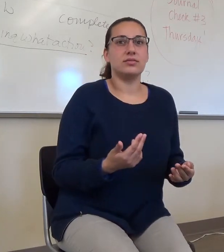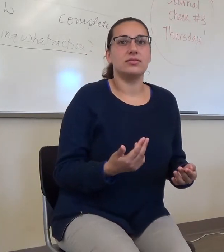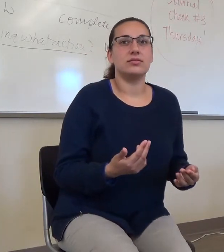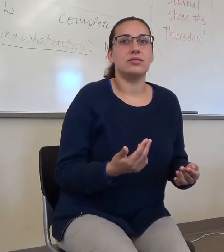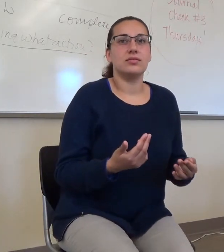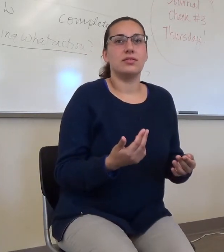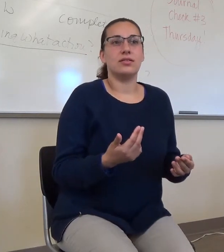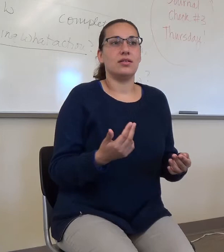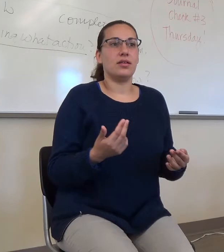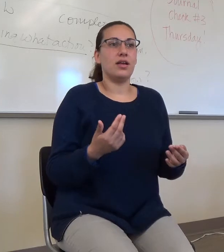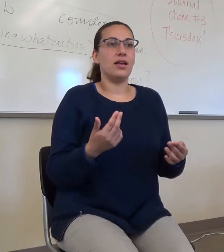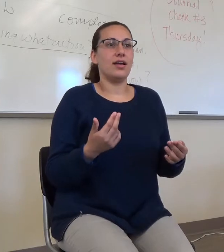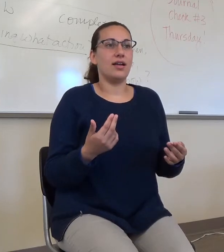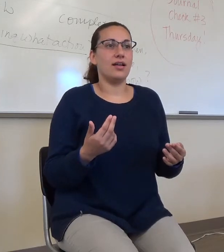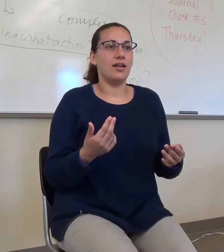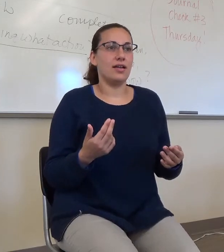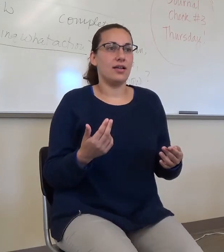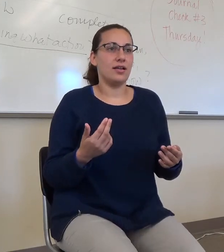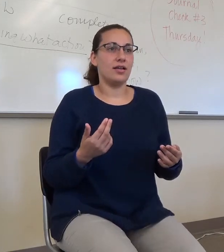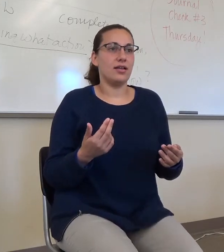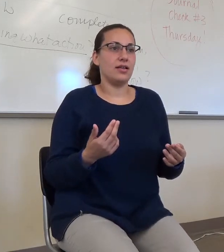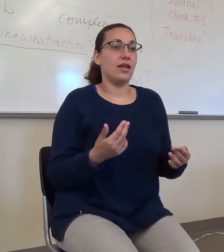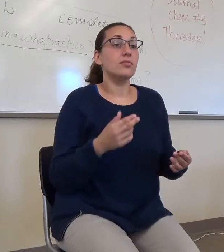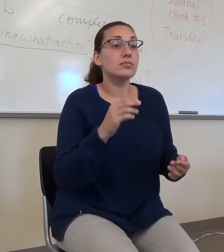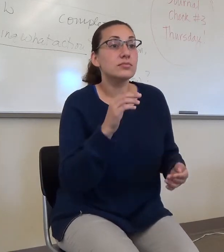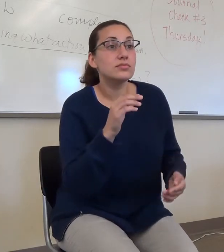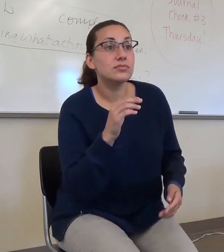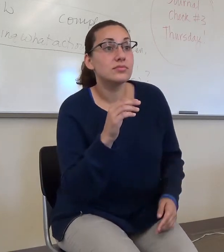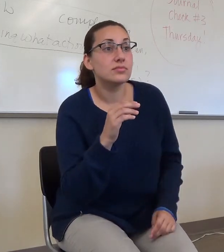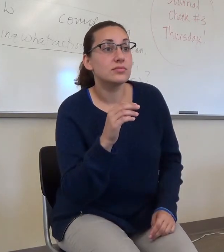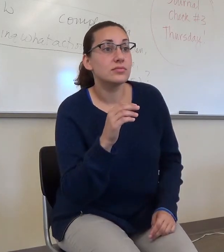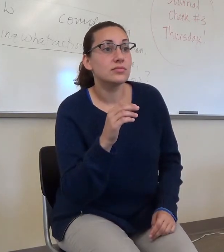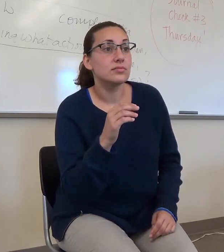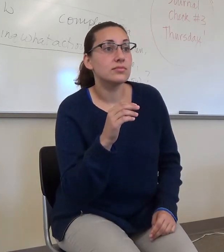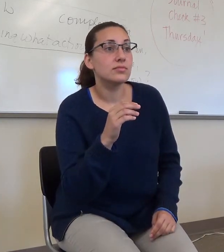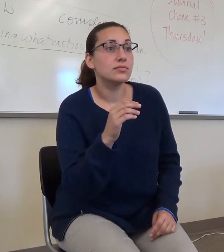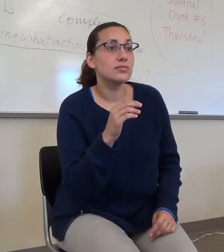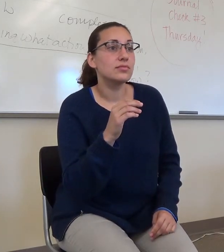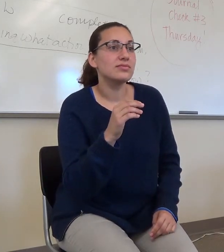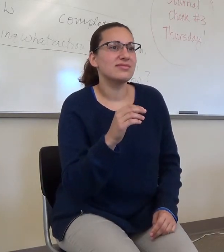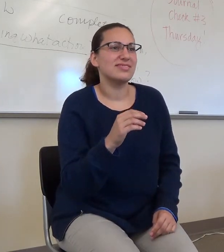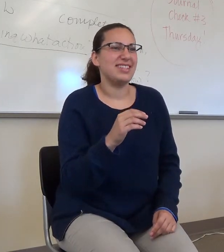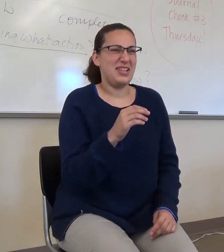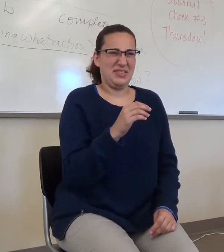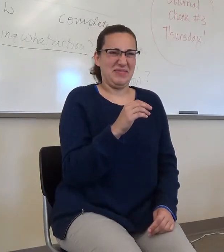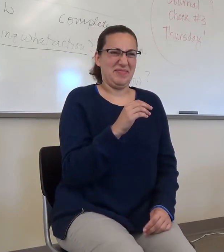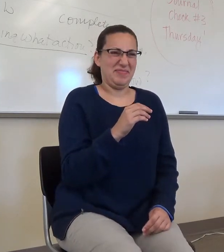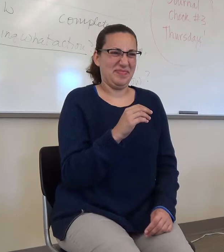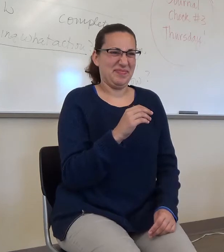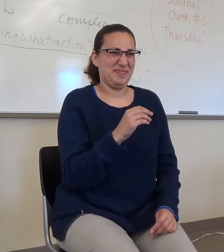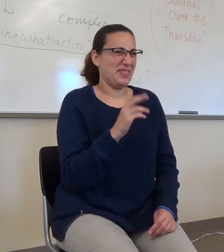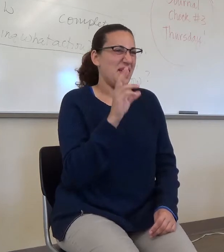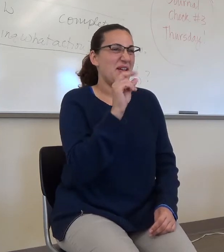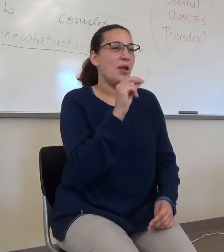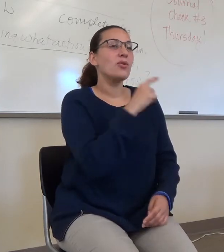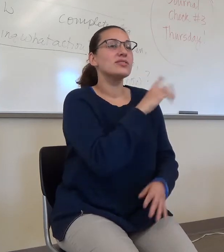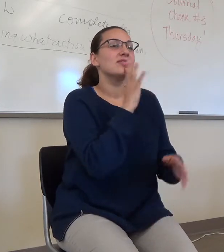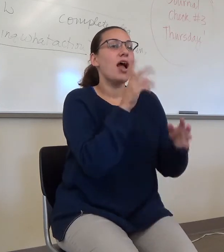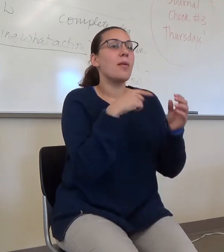we just don't want to accept that. We kind of say, okay, that, we don't want to think about it.